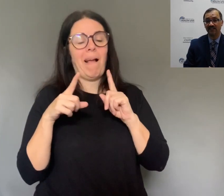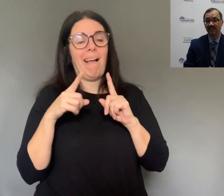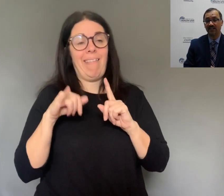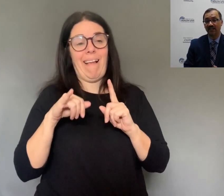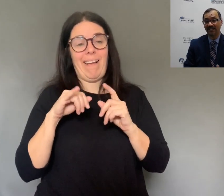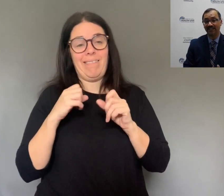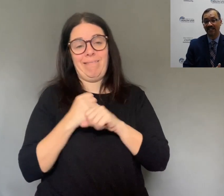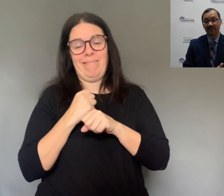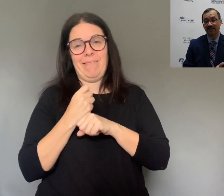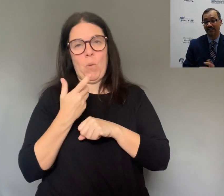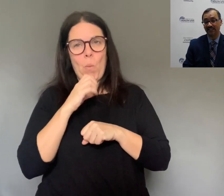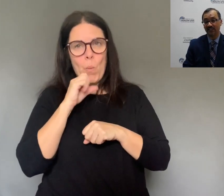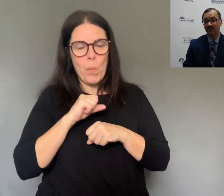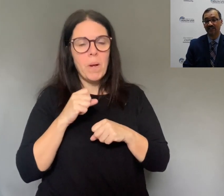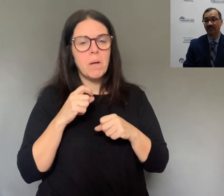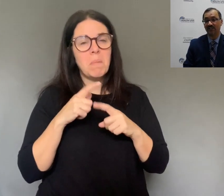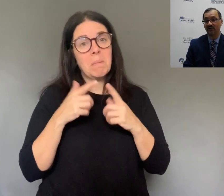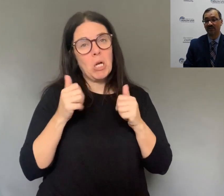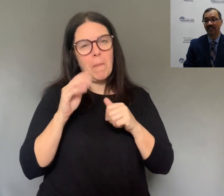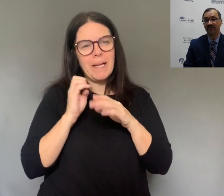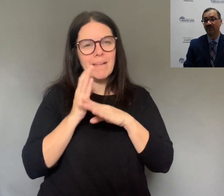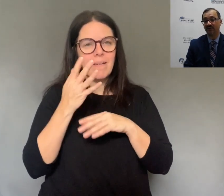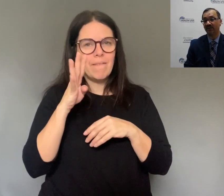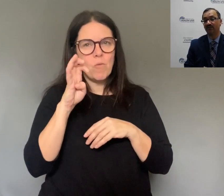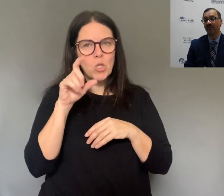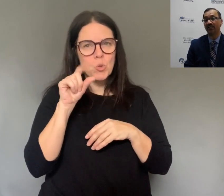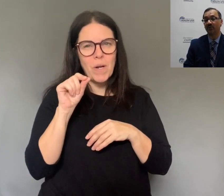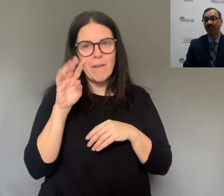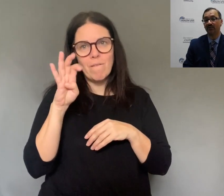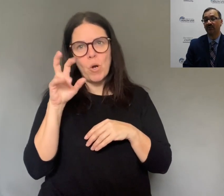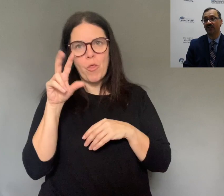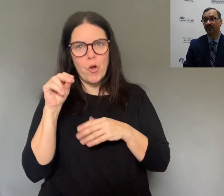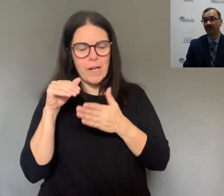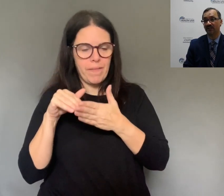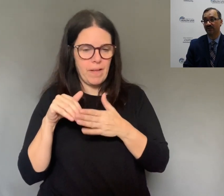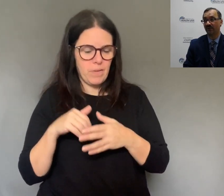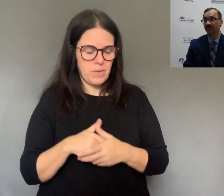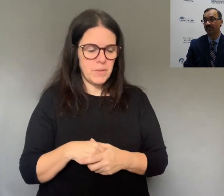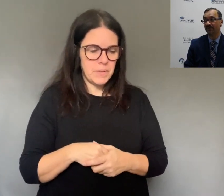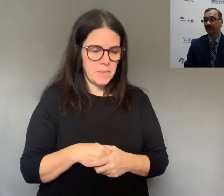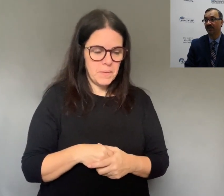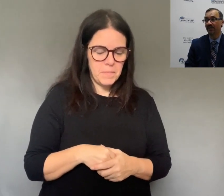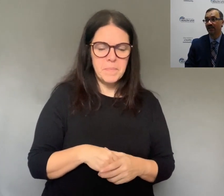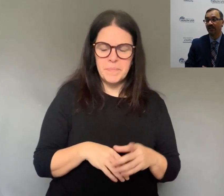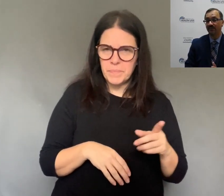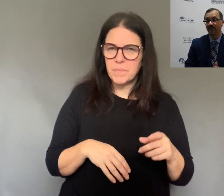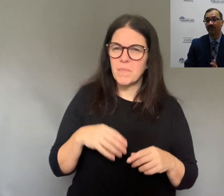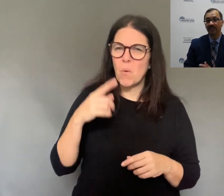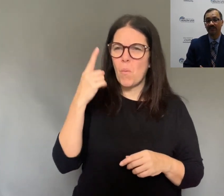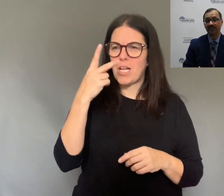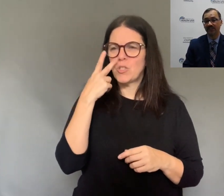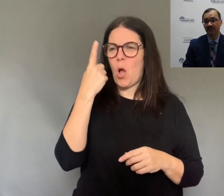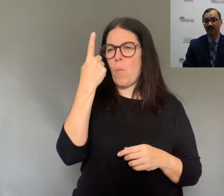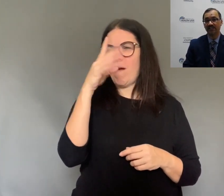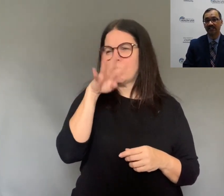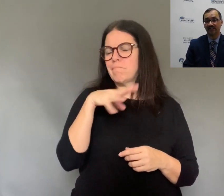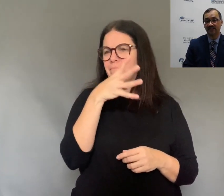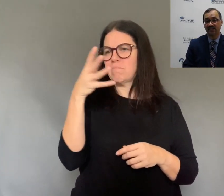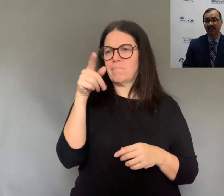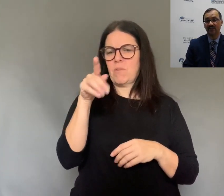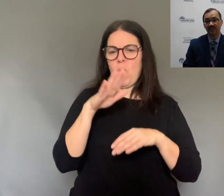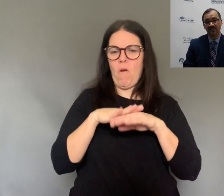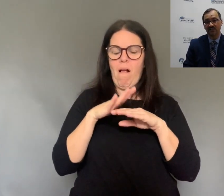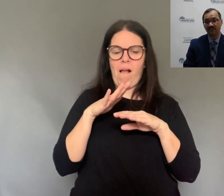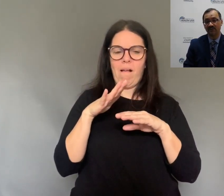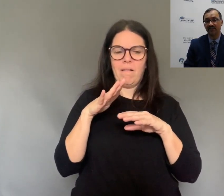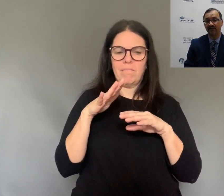data. The new estimate could be anywhere between 420 to 430,000 population, but we typically use the census data,